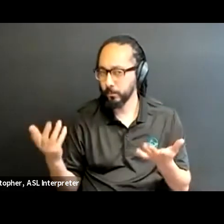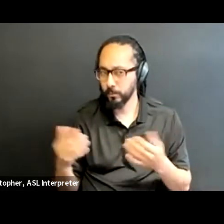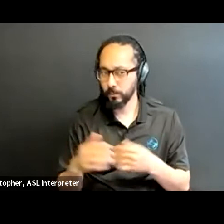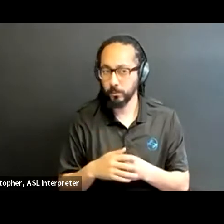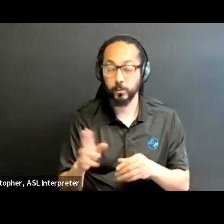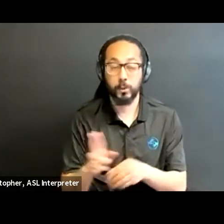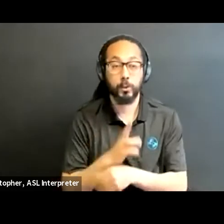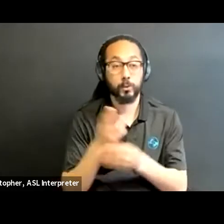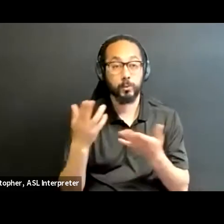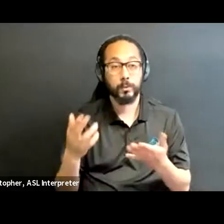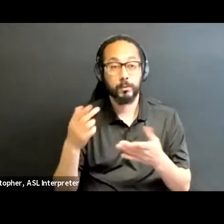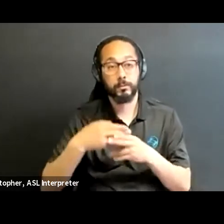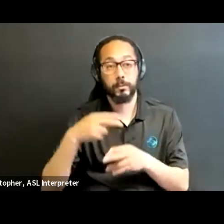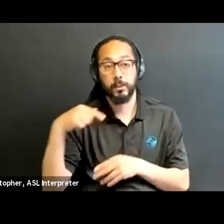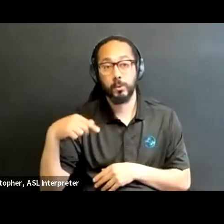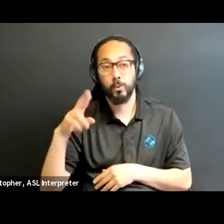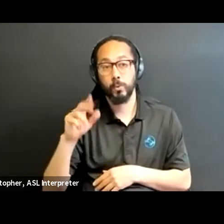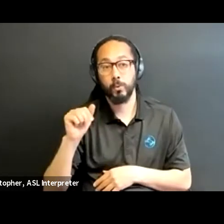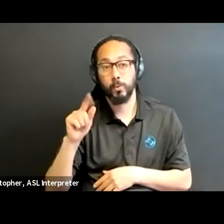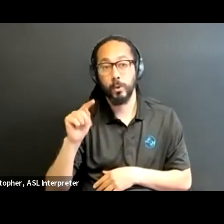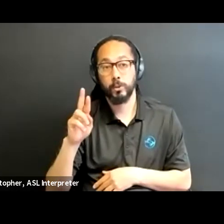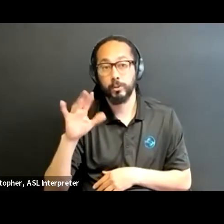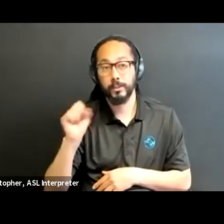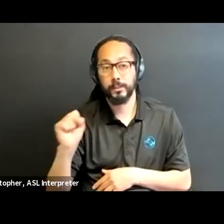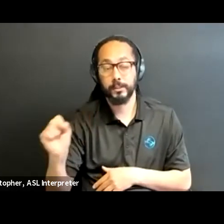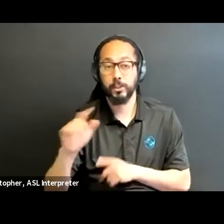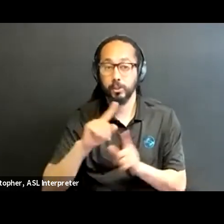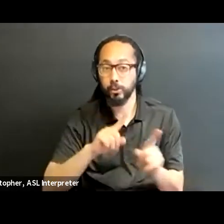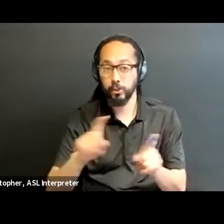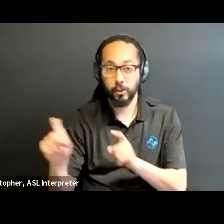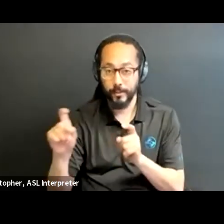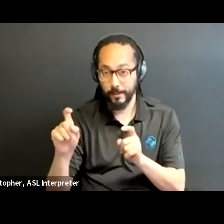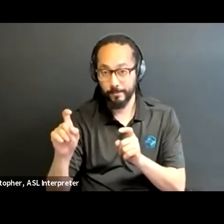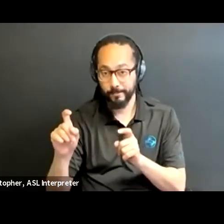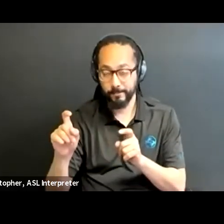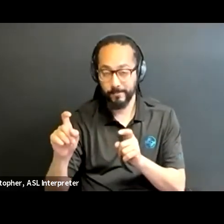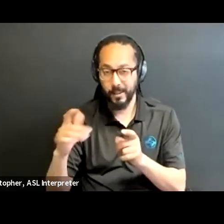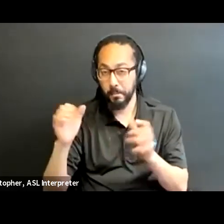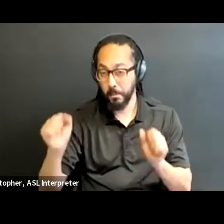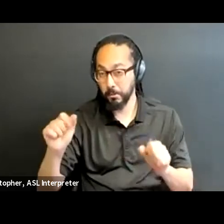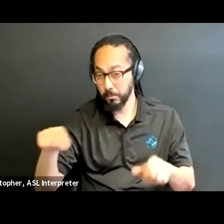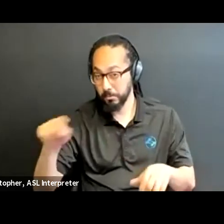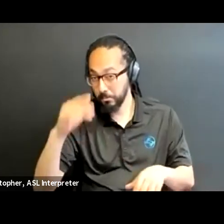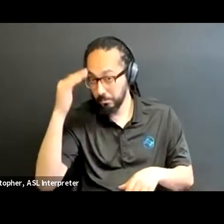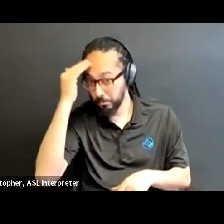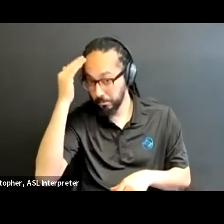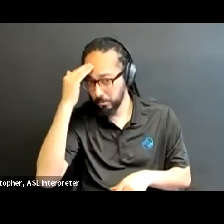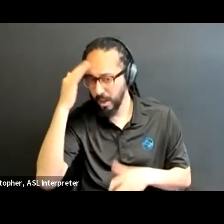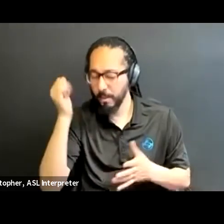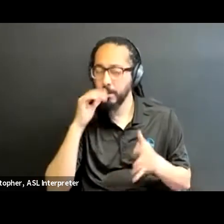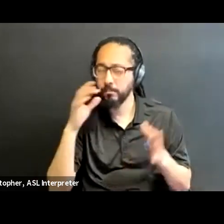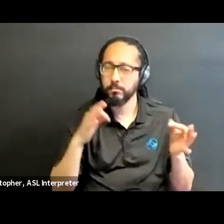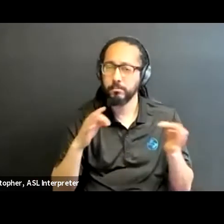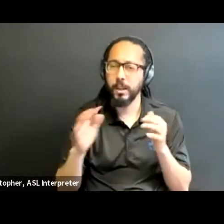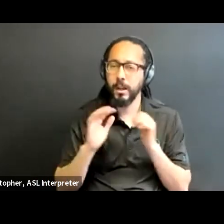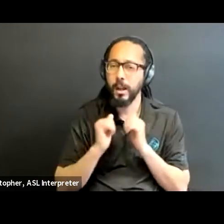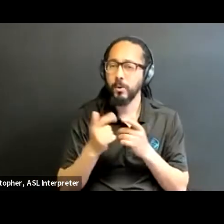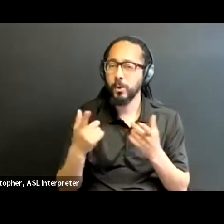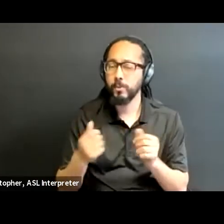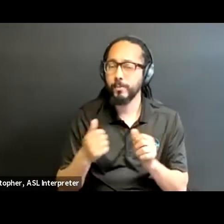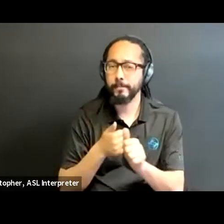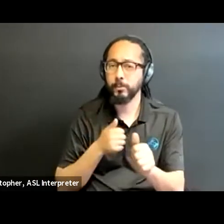platform, which some of you might be familiar with. And so I'm going to tell you a little bit about how we navigated risk at each stage of the